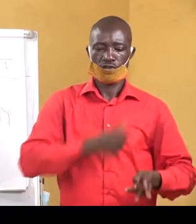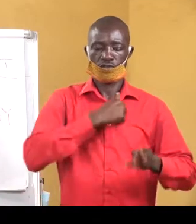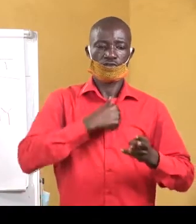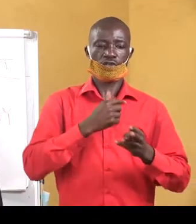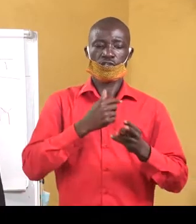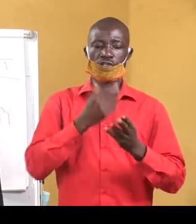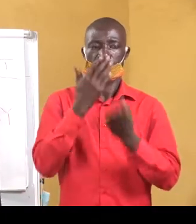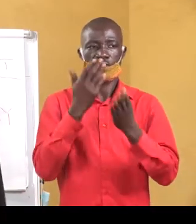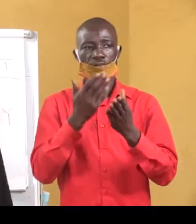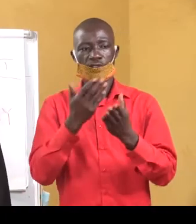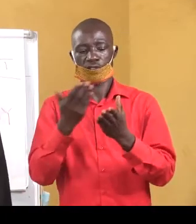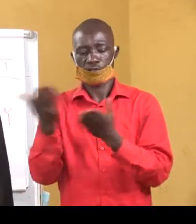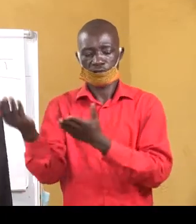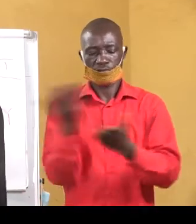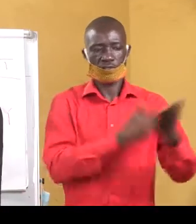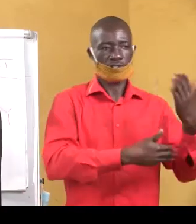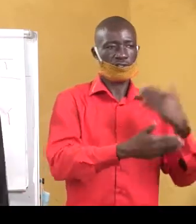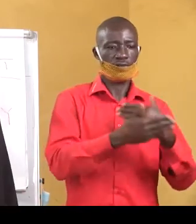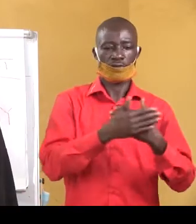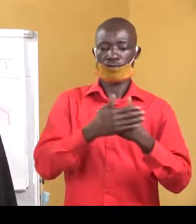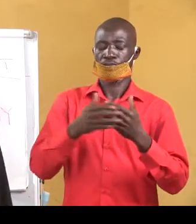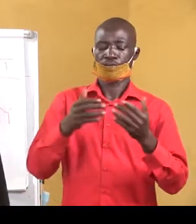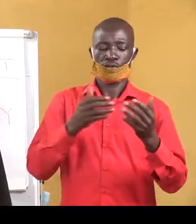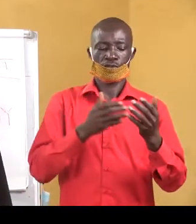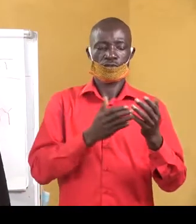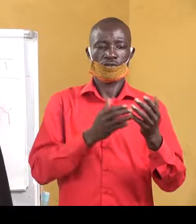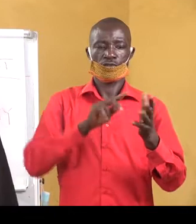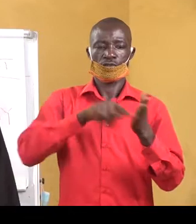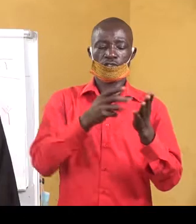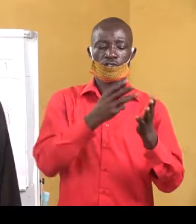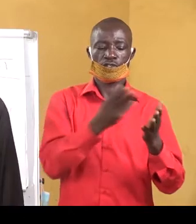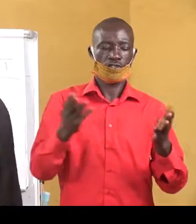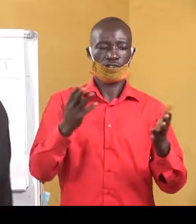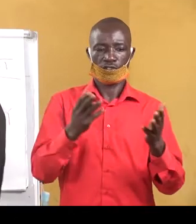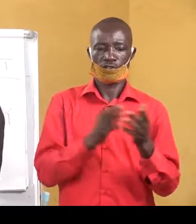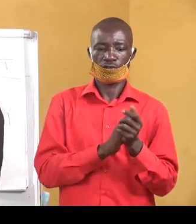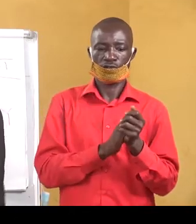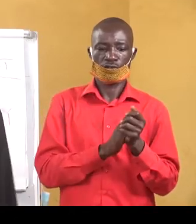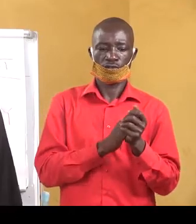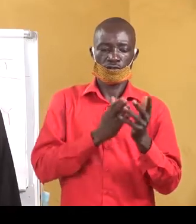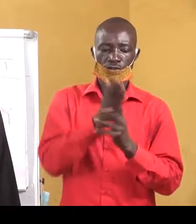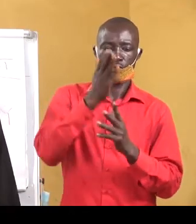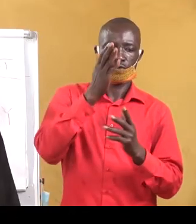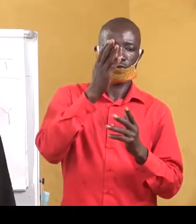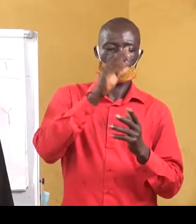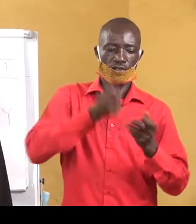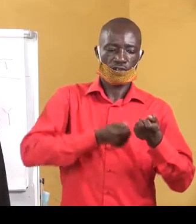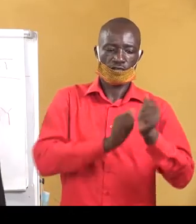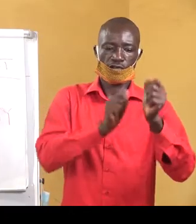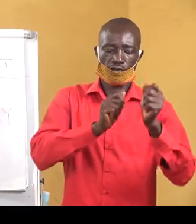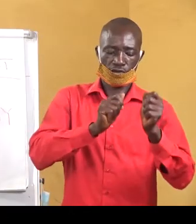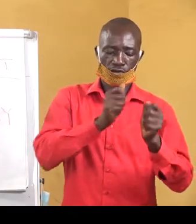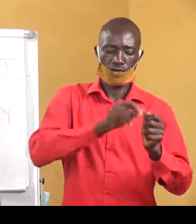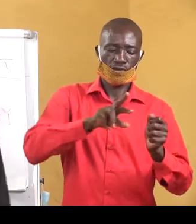export through these raw materials that are brought to this country. They follow a certain